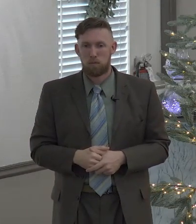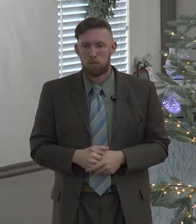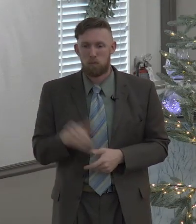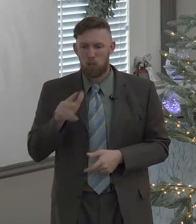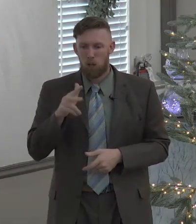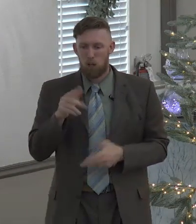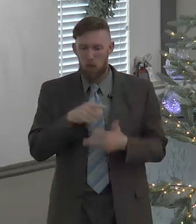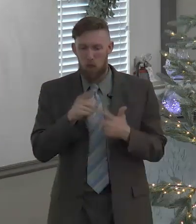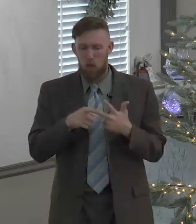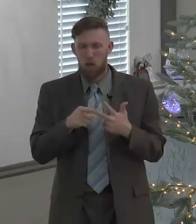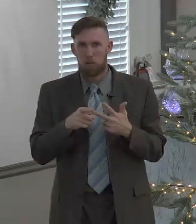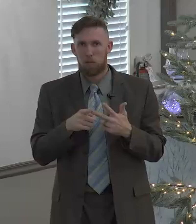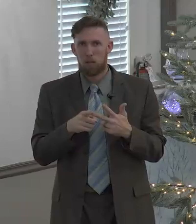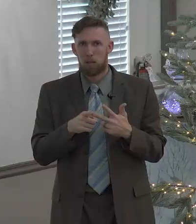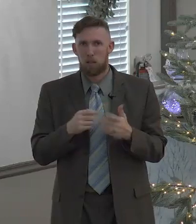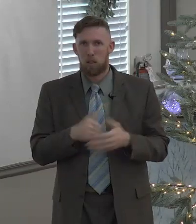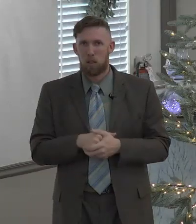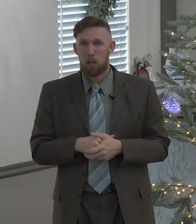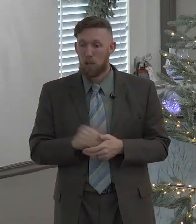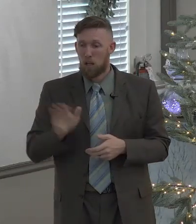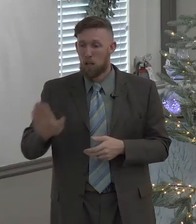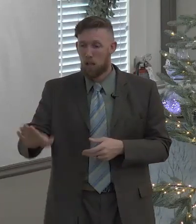Just rest it there.